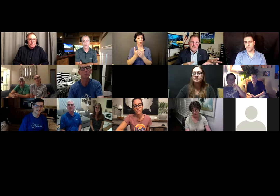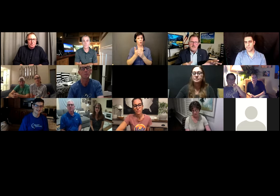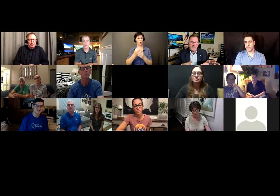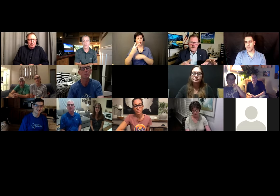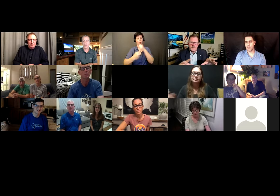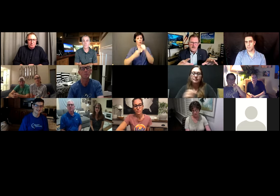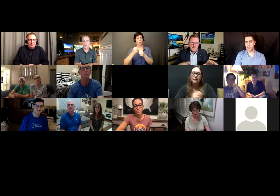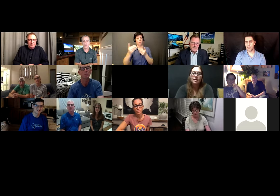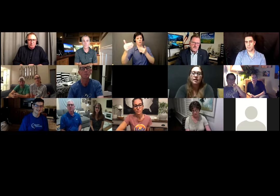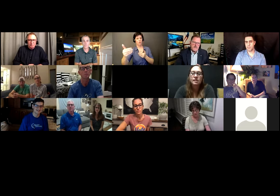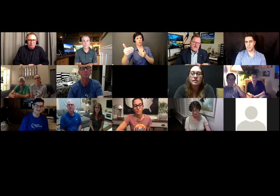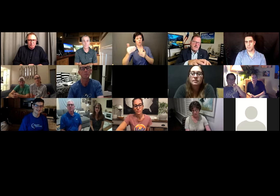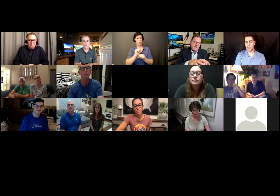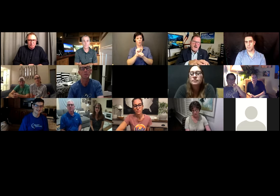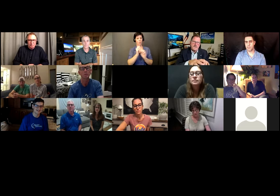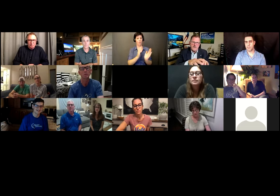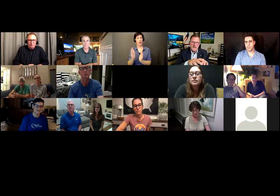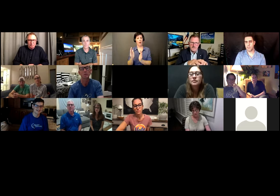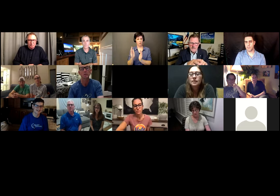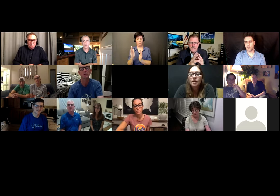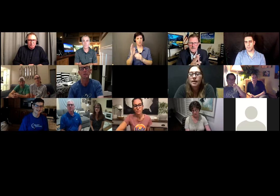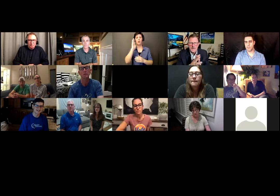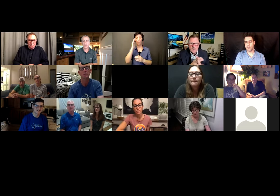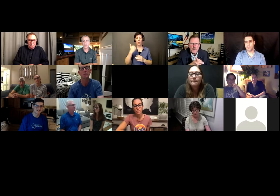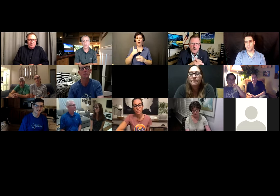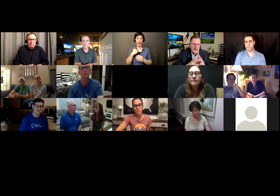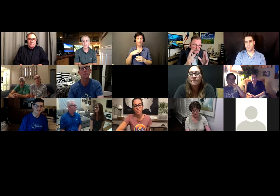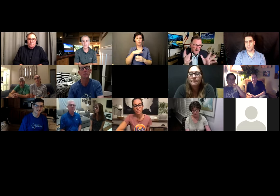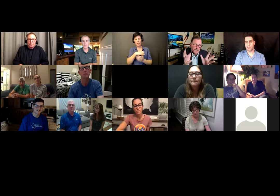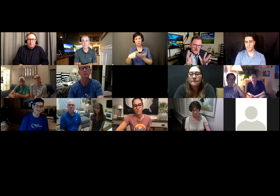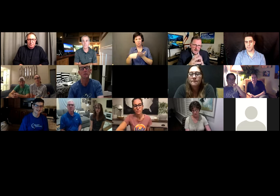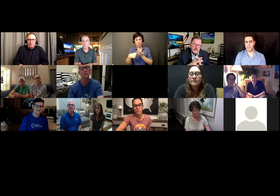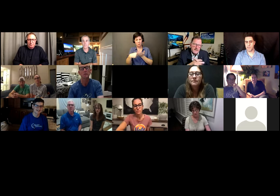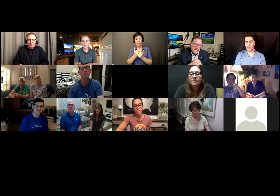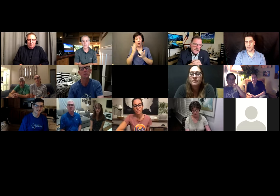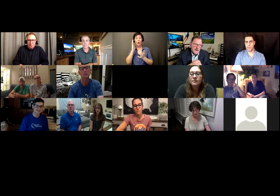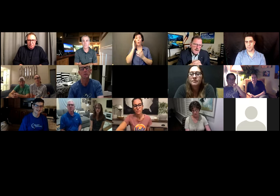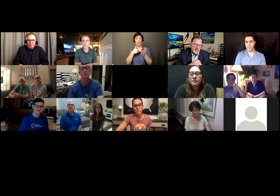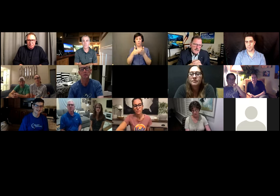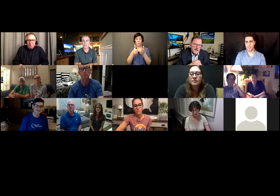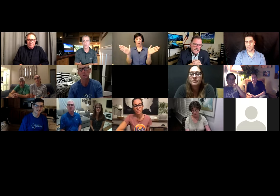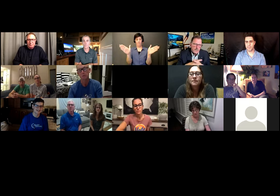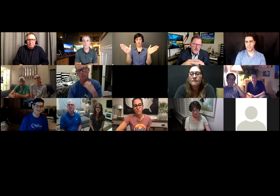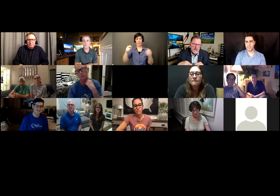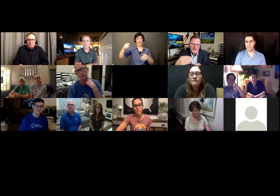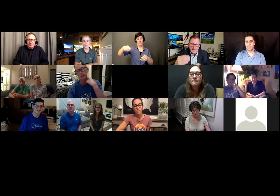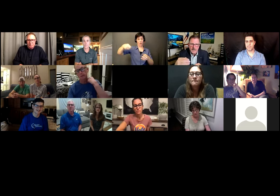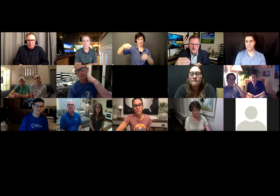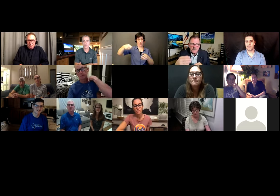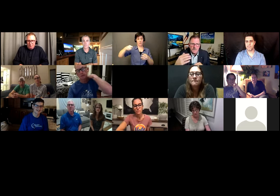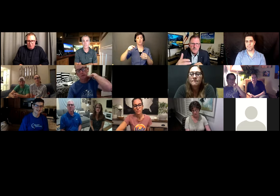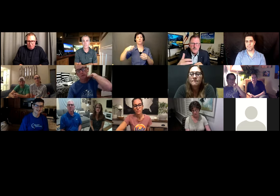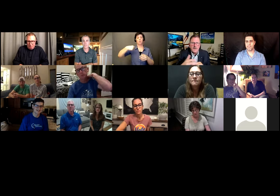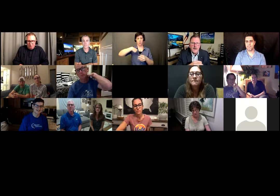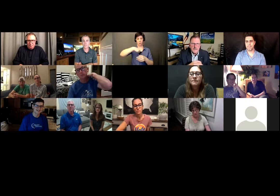and committees and whatnot, and eventually they'll be brought to an evening where we will have a public hearing, and we as a